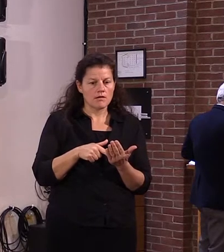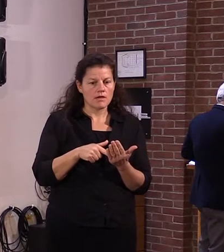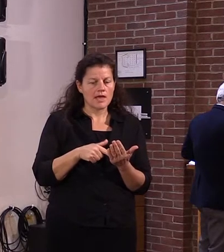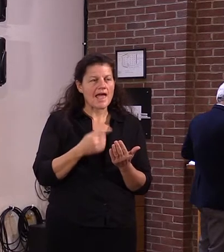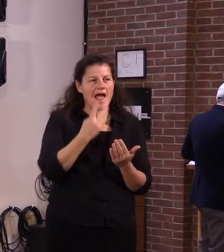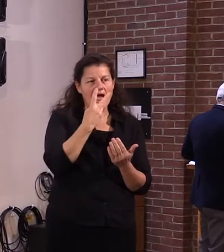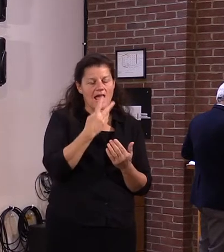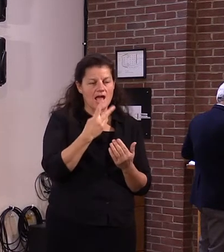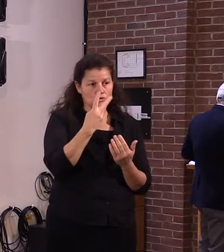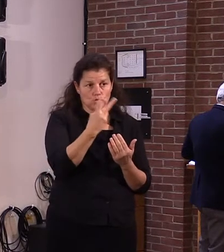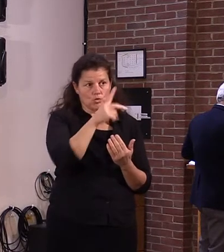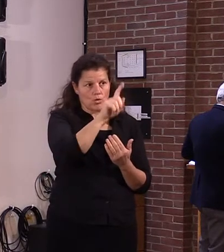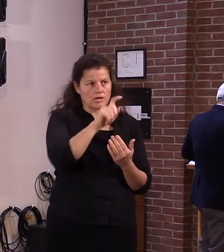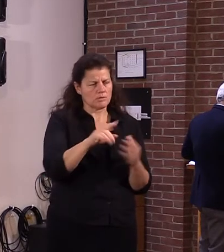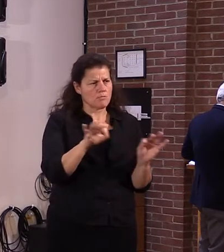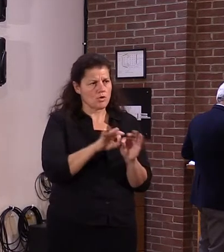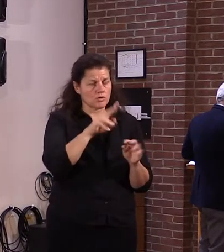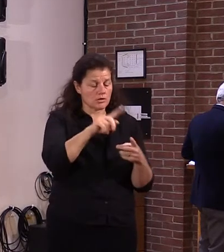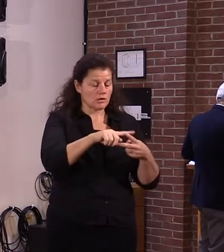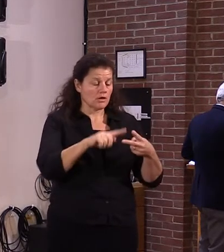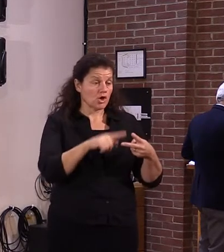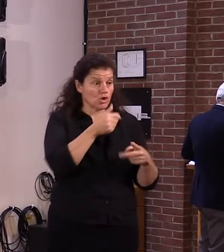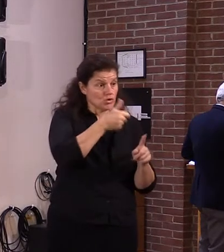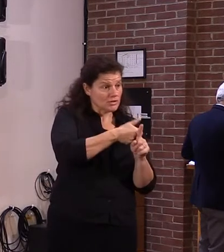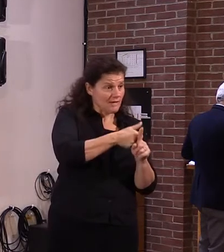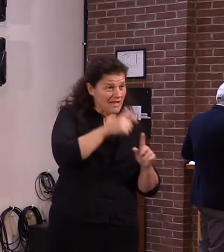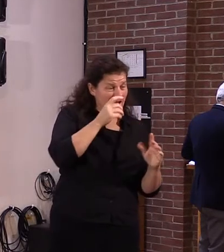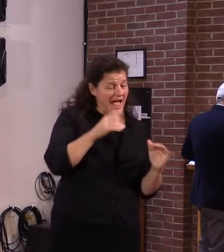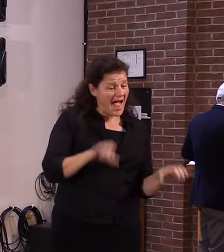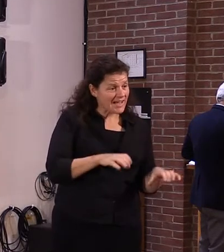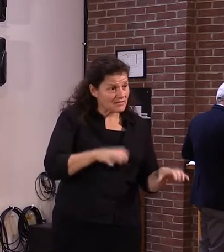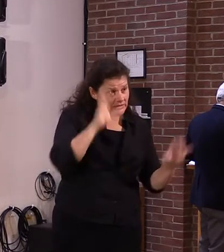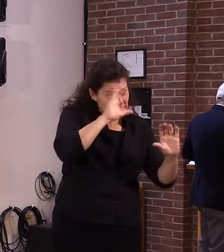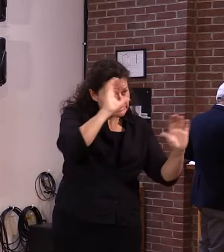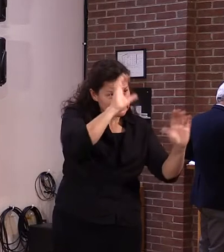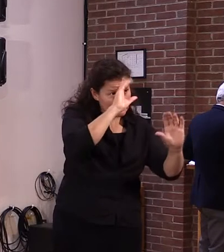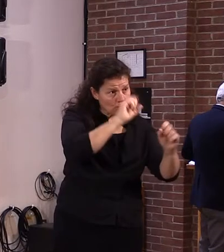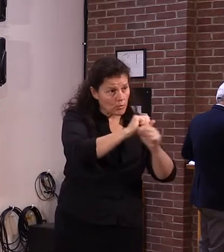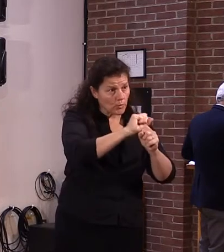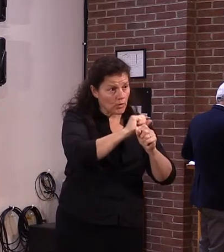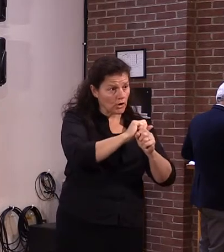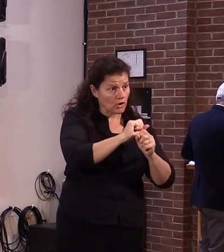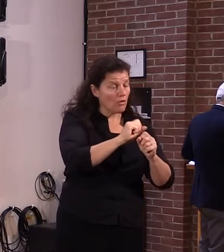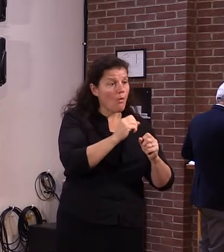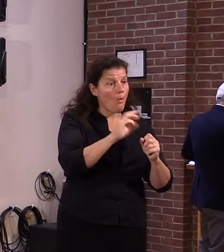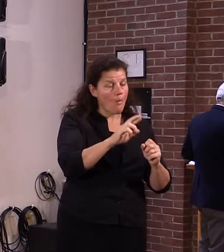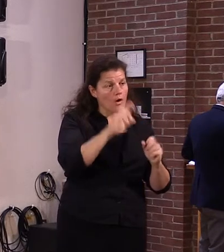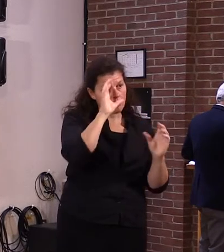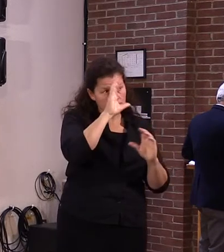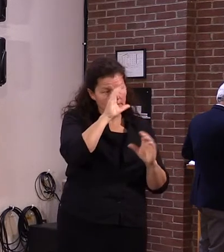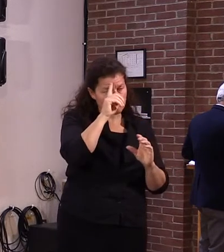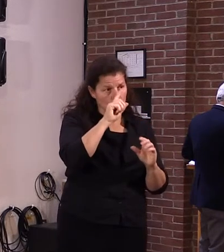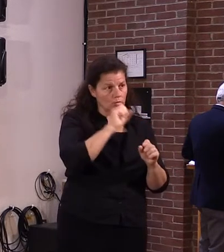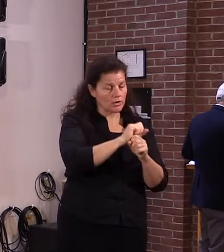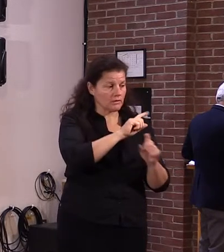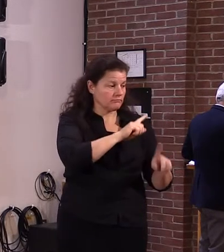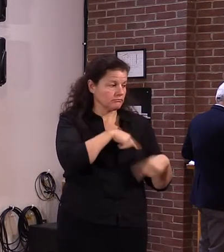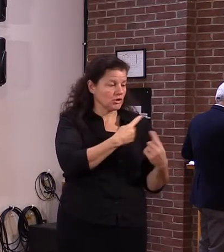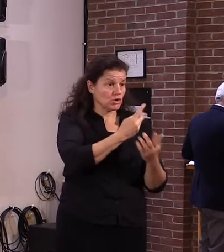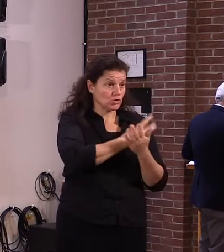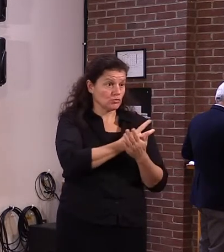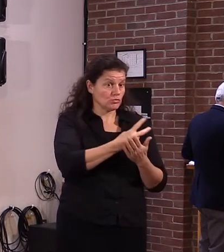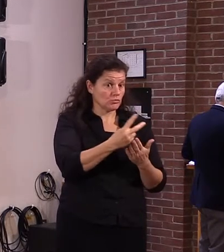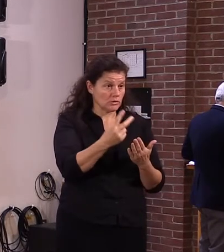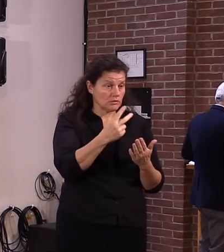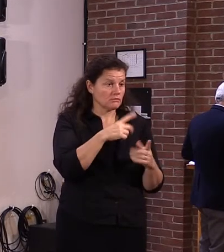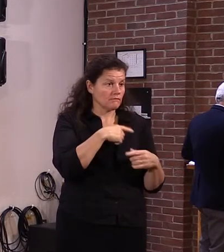critical questions. One, are you actively looking for work, or have you looked for work in the past 4 weeks? And if offered